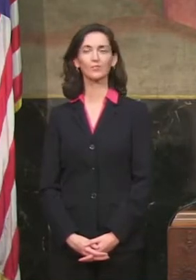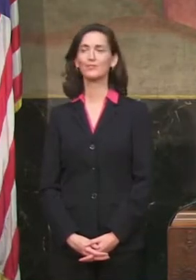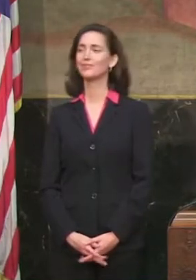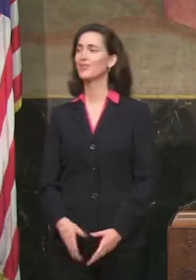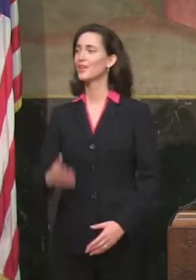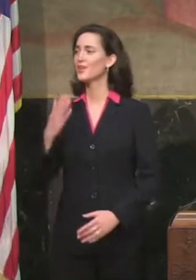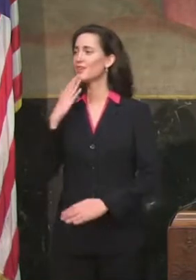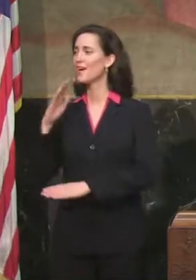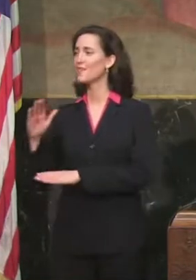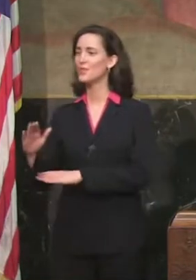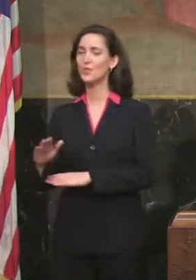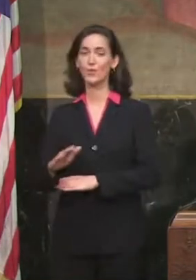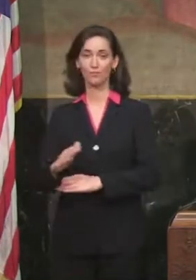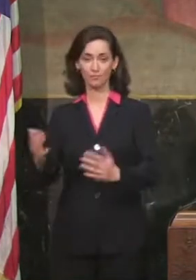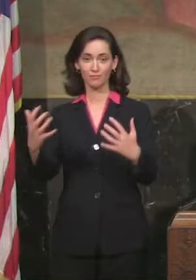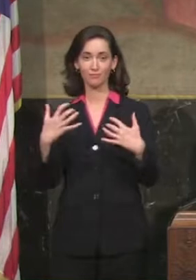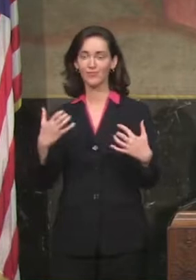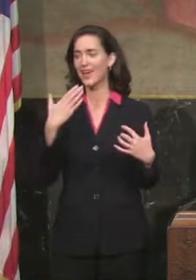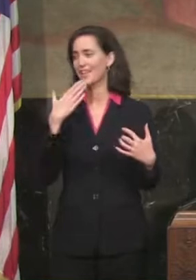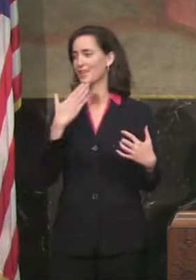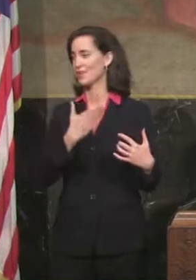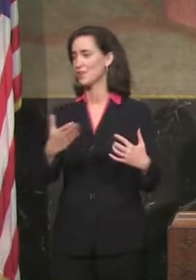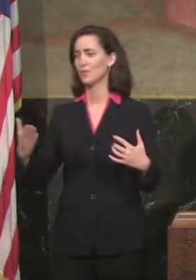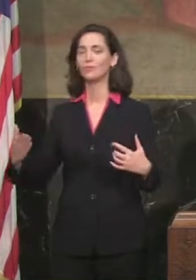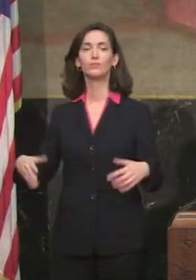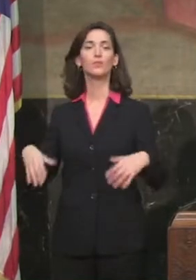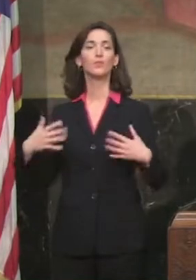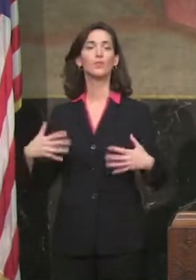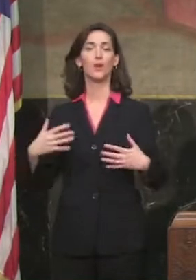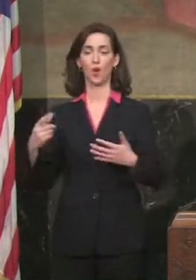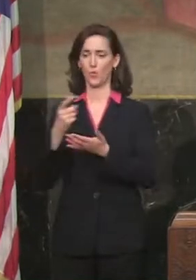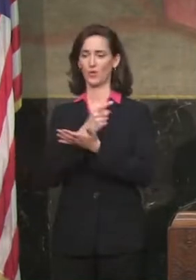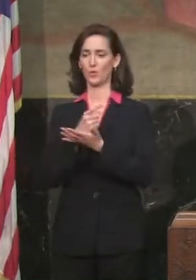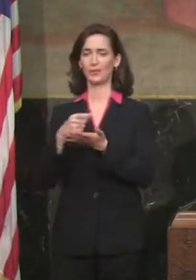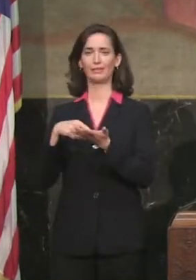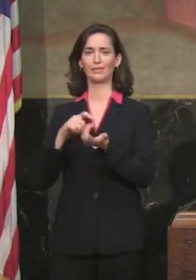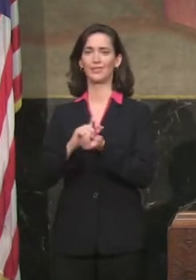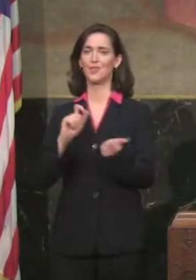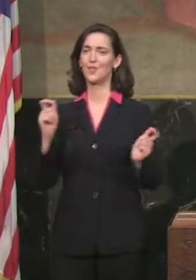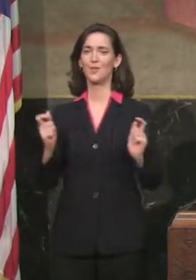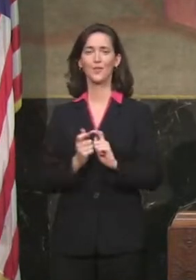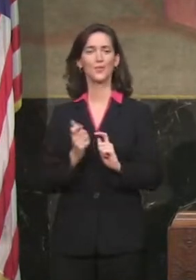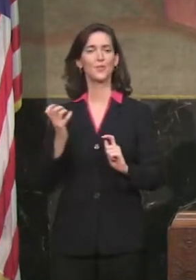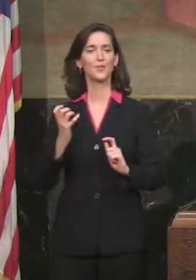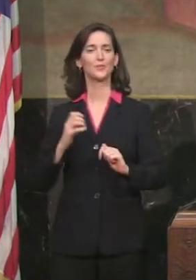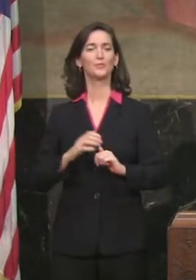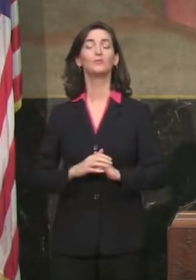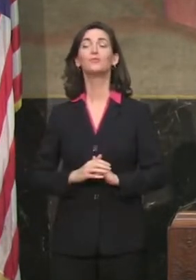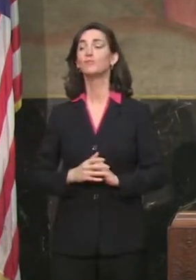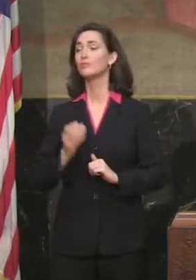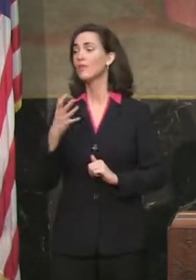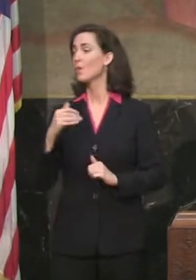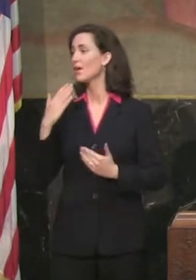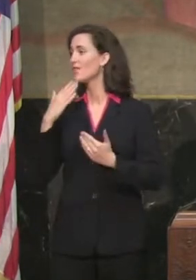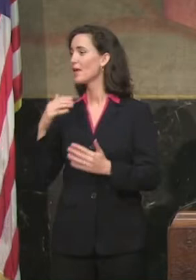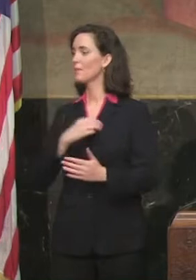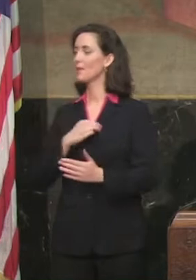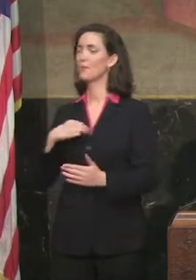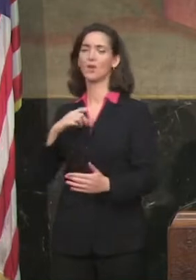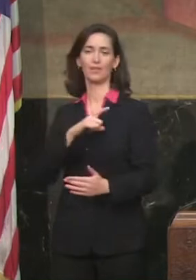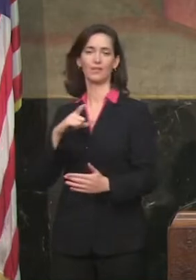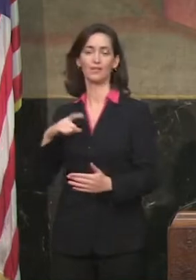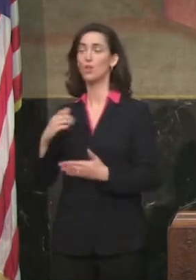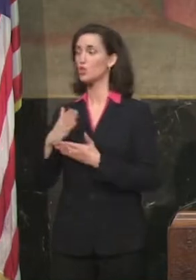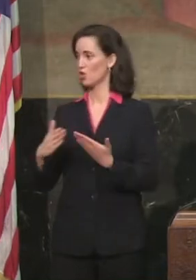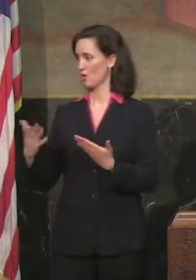Good afternoon, and thank y'all for being here. What a difference a week makes. I want to thank the members of the legislature, some of